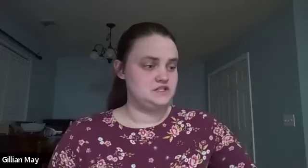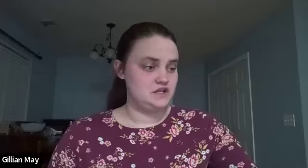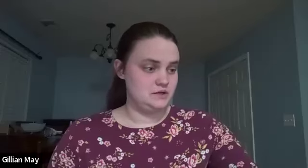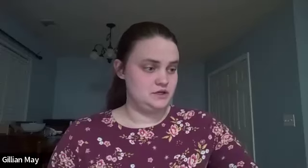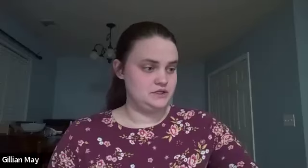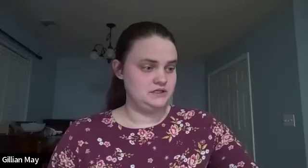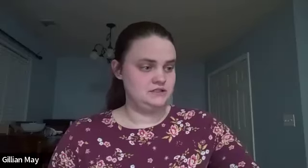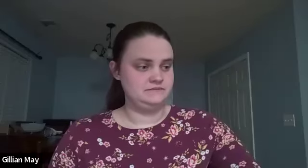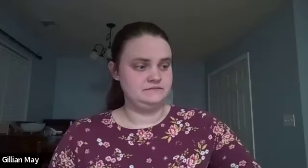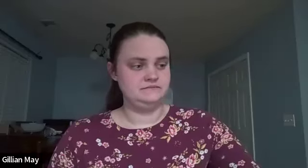stubborn,